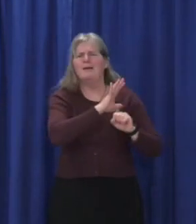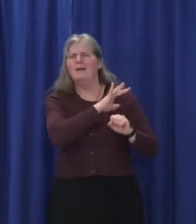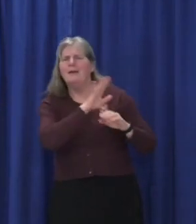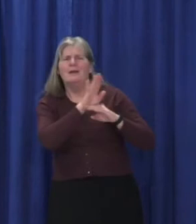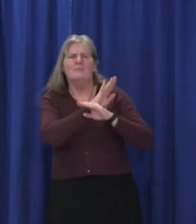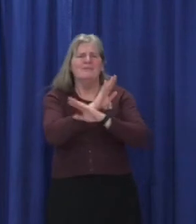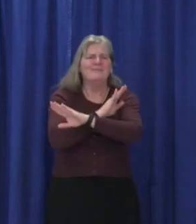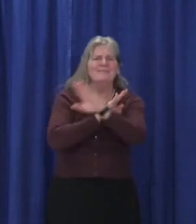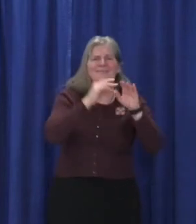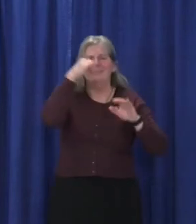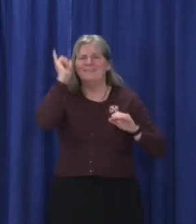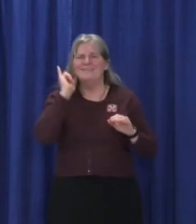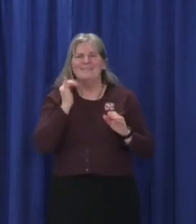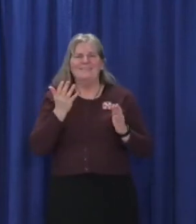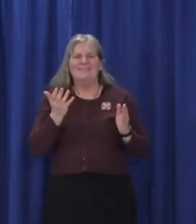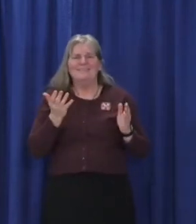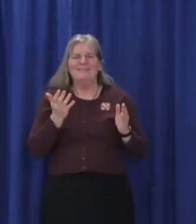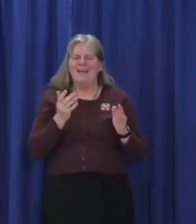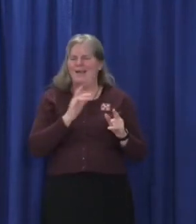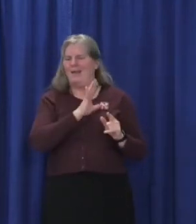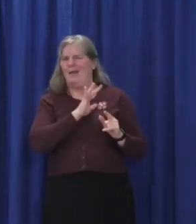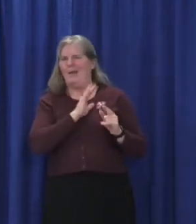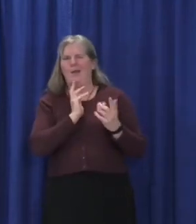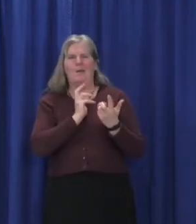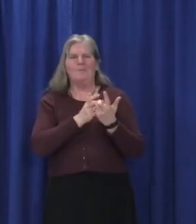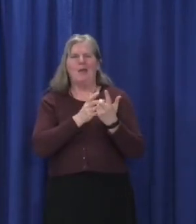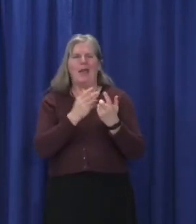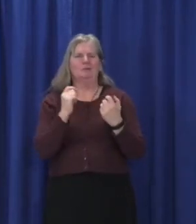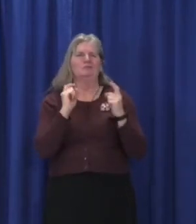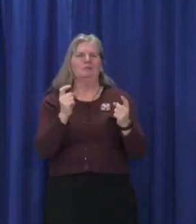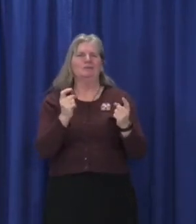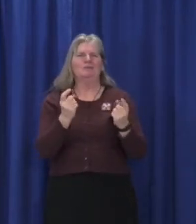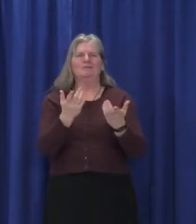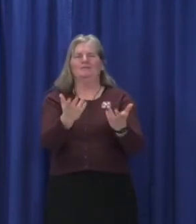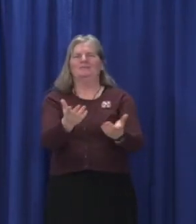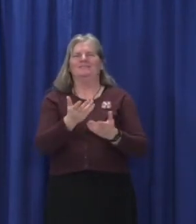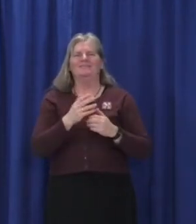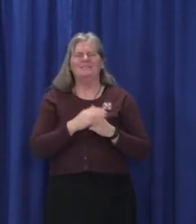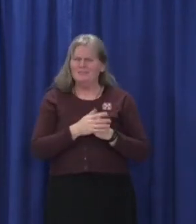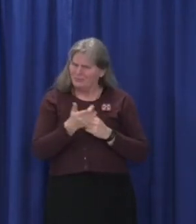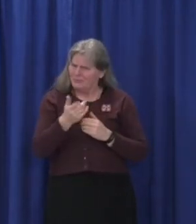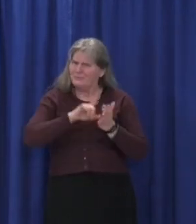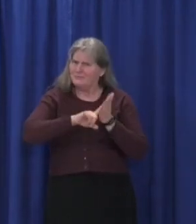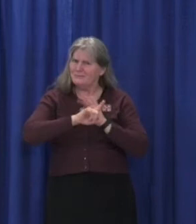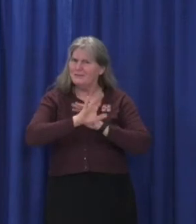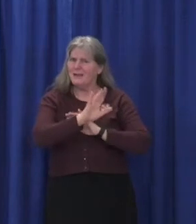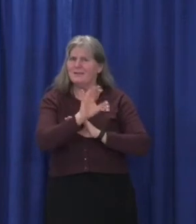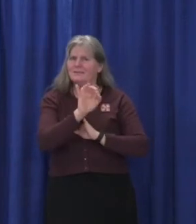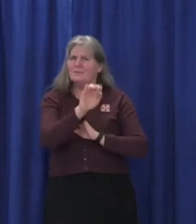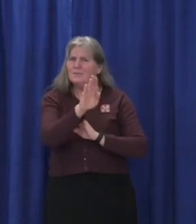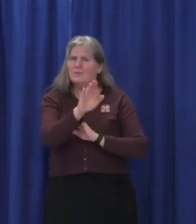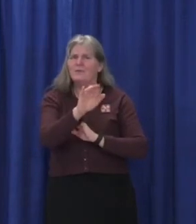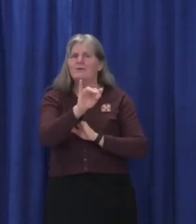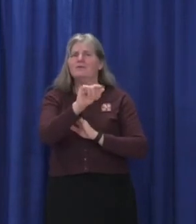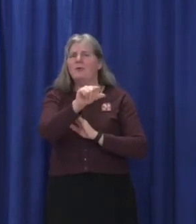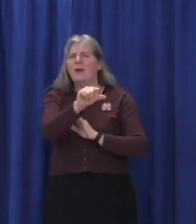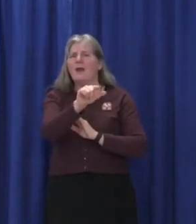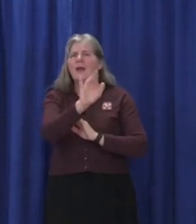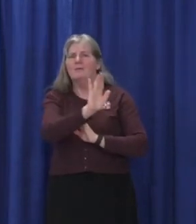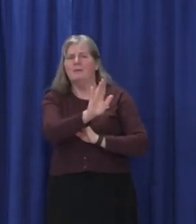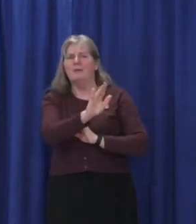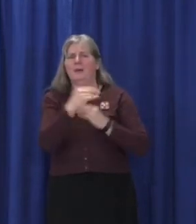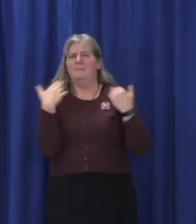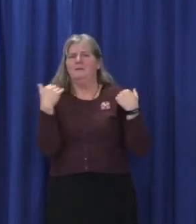businesses that have the perfect offerings for the season. So check out his Facebook or Instagram for those